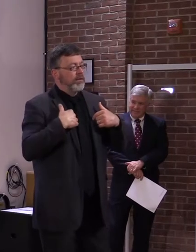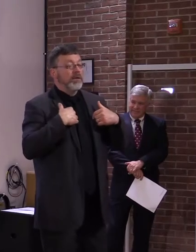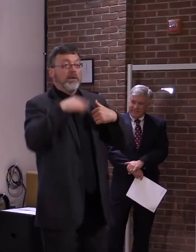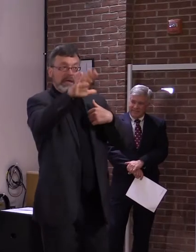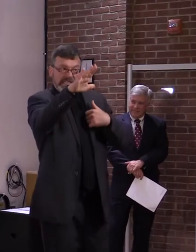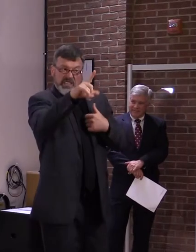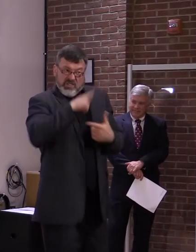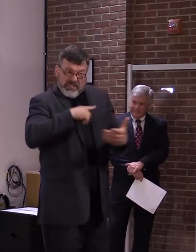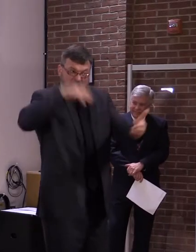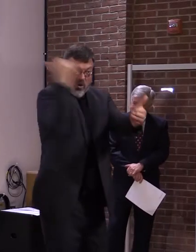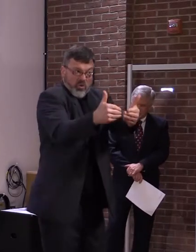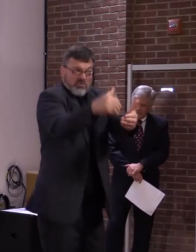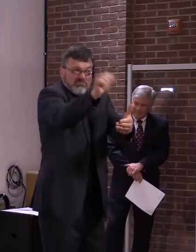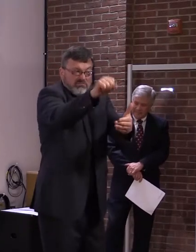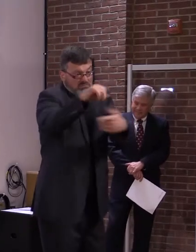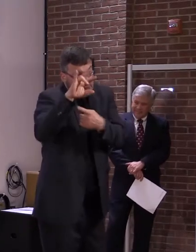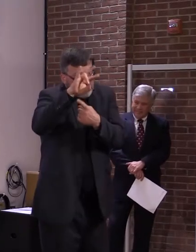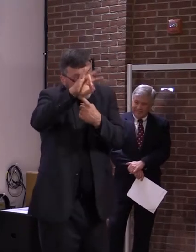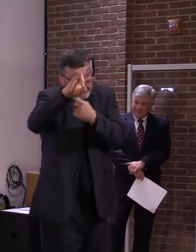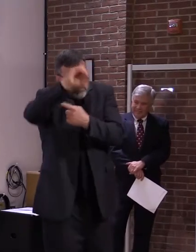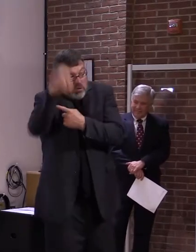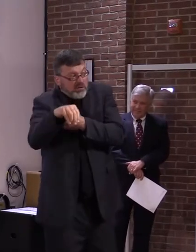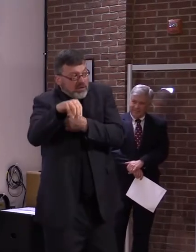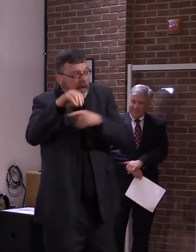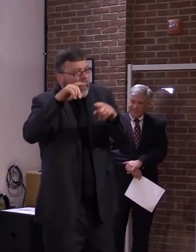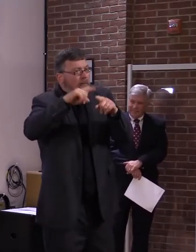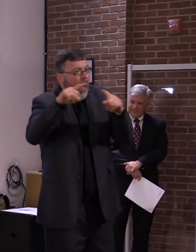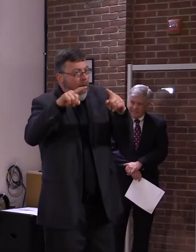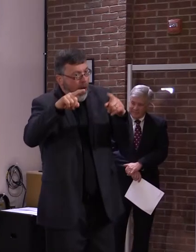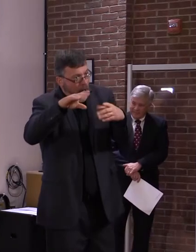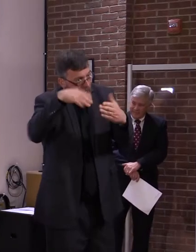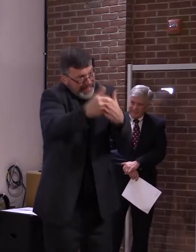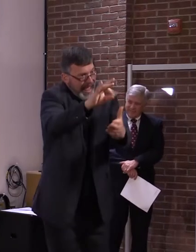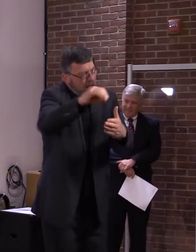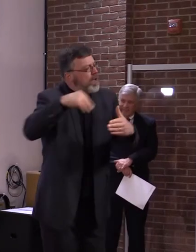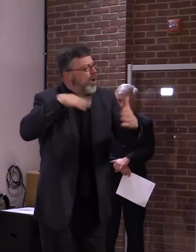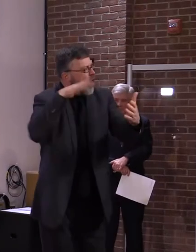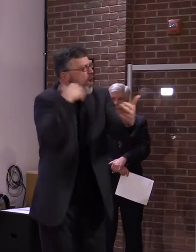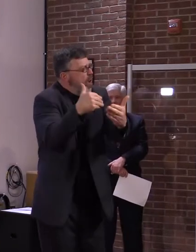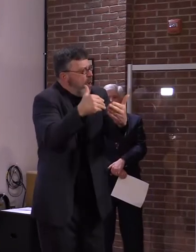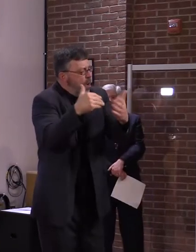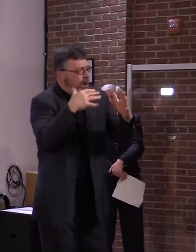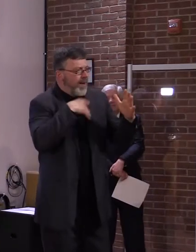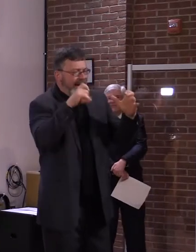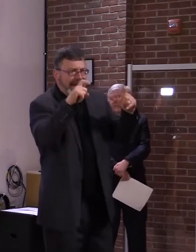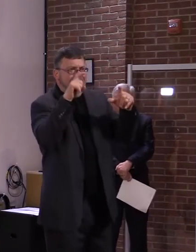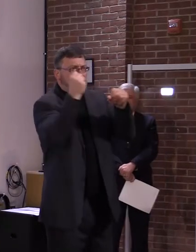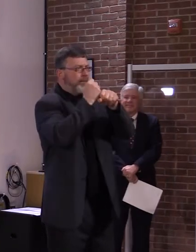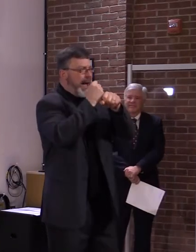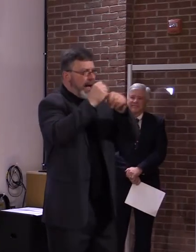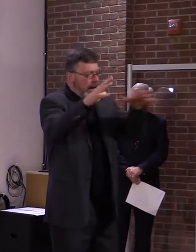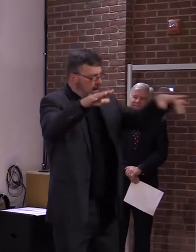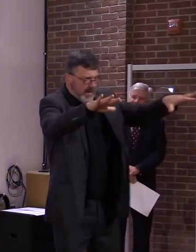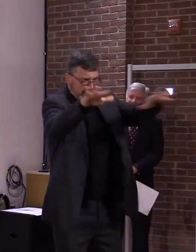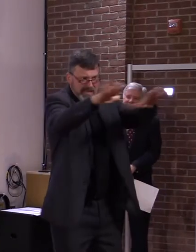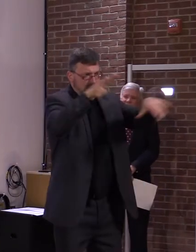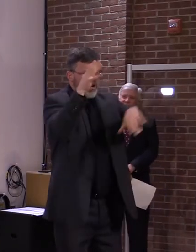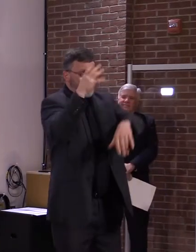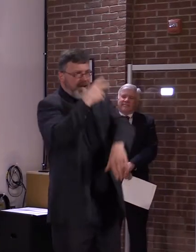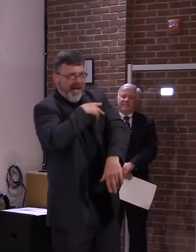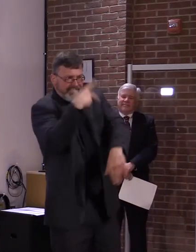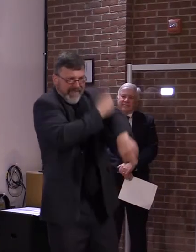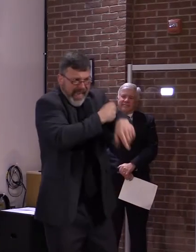day, and it's been remarkable, and you see the number of clinics we have open and available, walk-in clinics and so